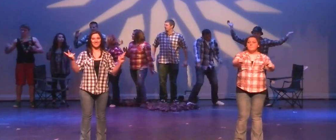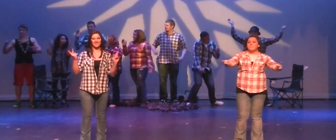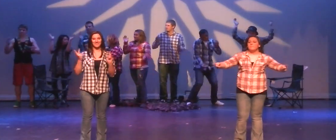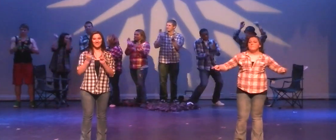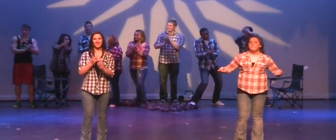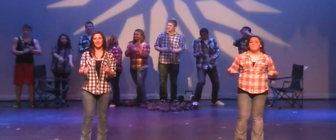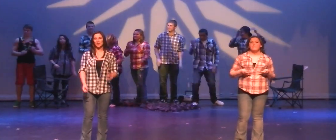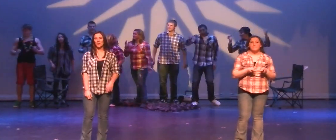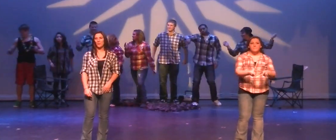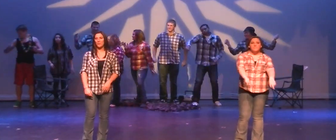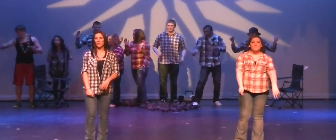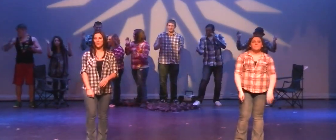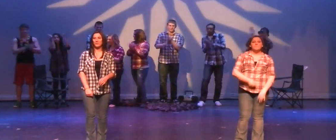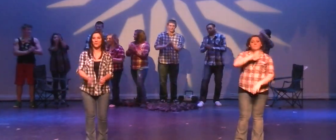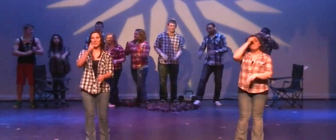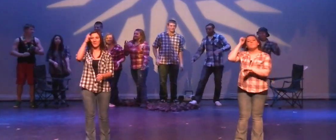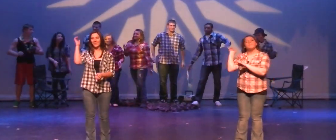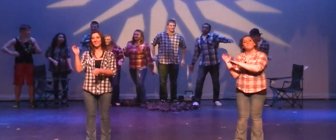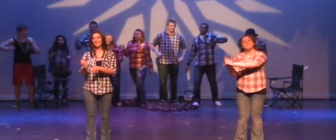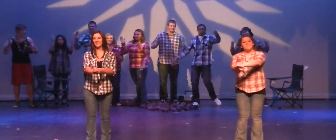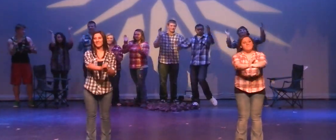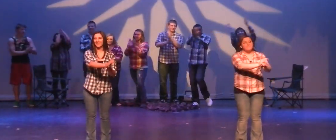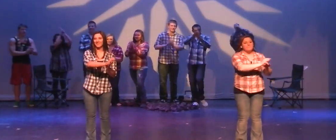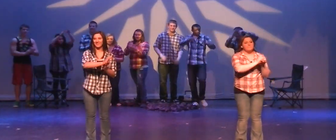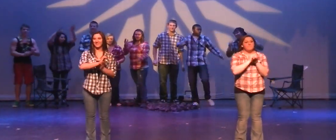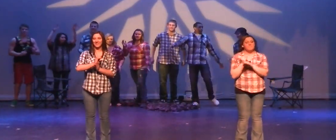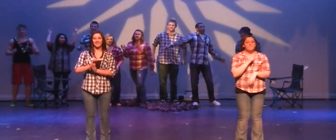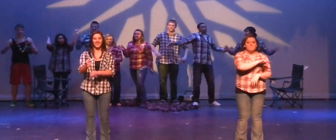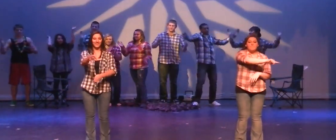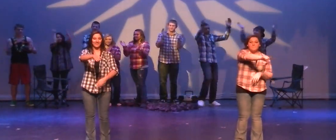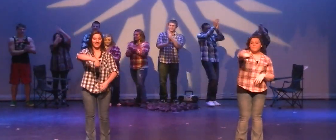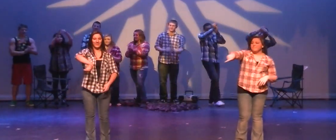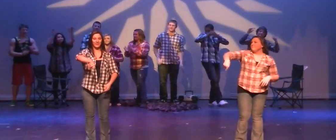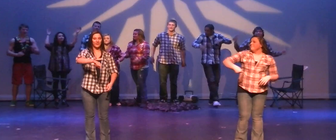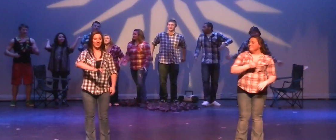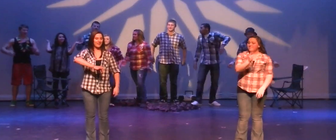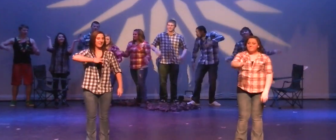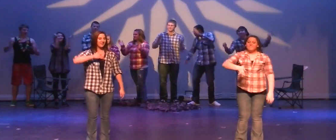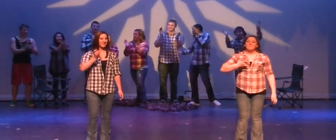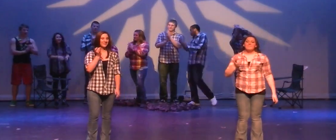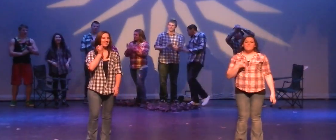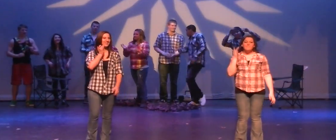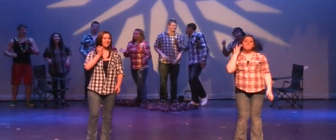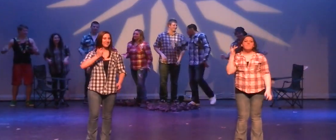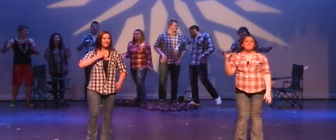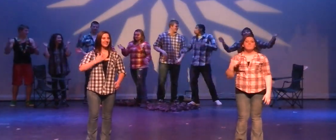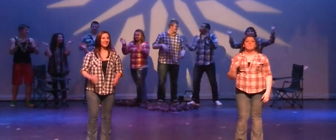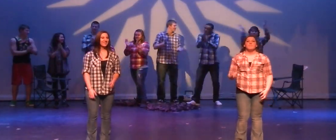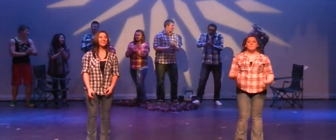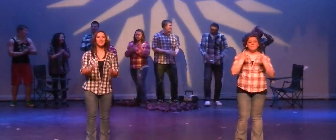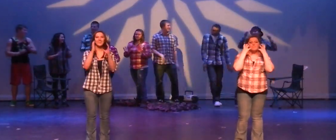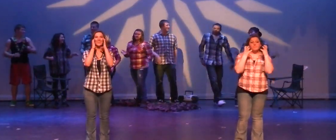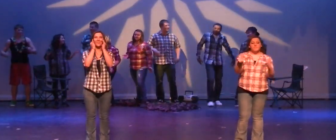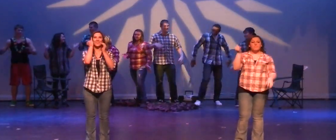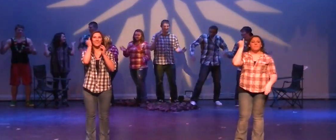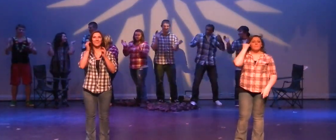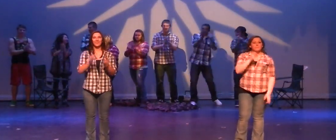paradise So now to everybody, say, say, Hallelujah,